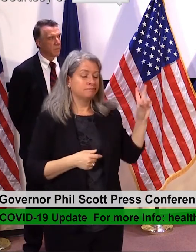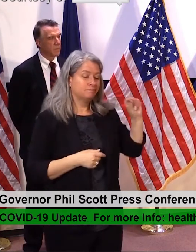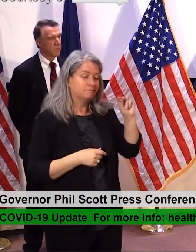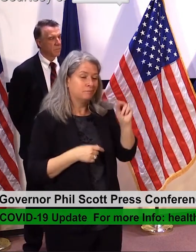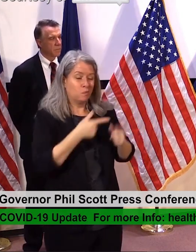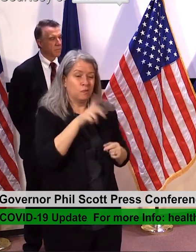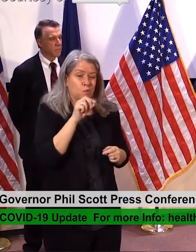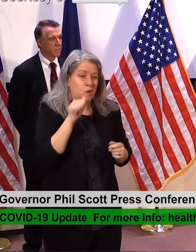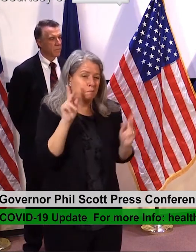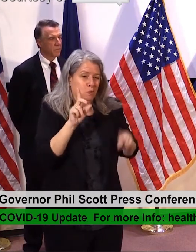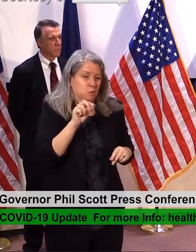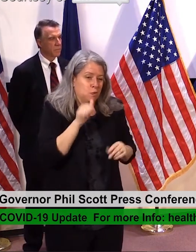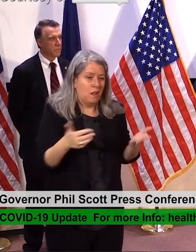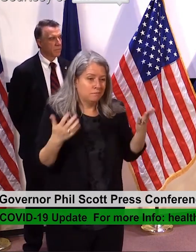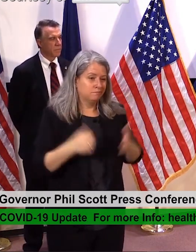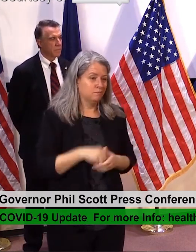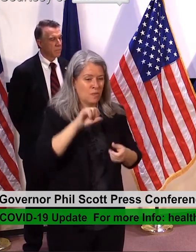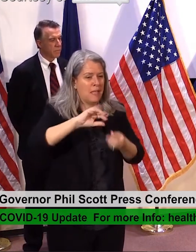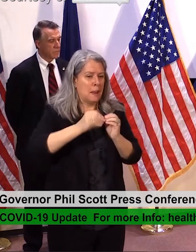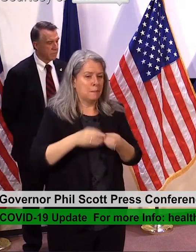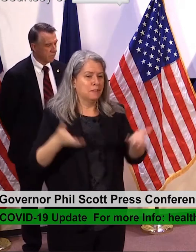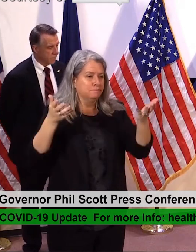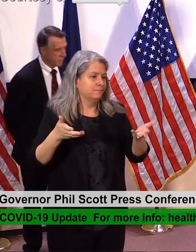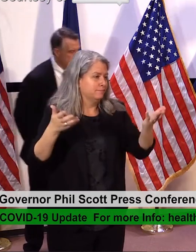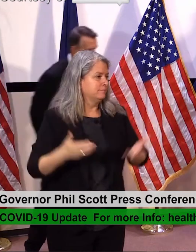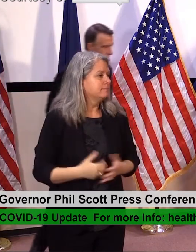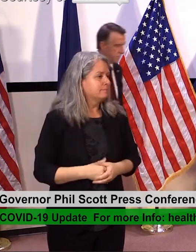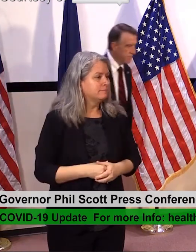knowledge at this point in time. Okay, thank you.